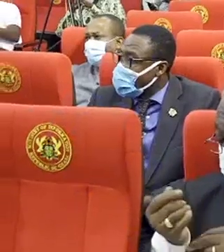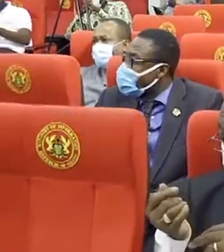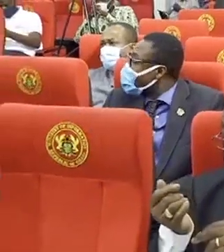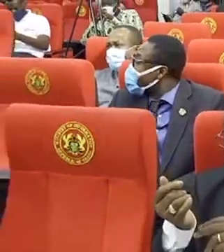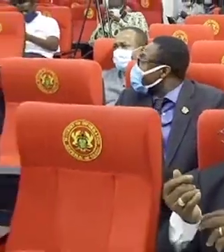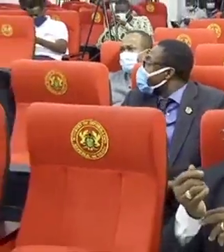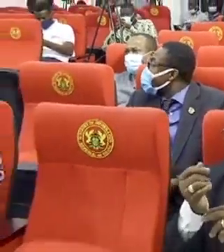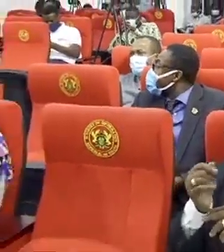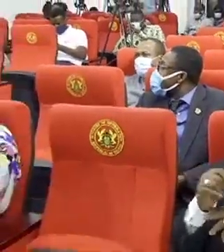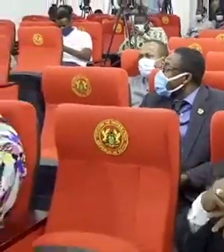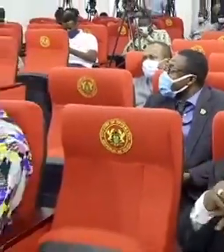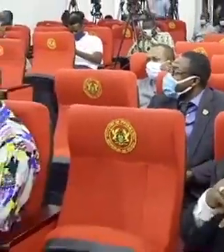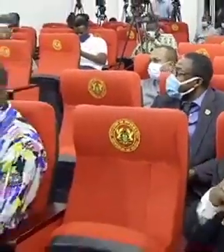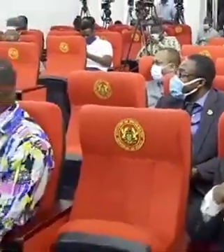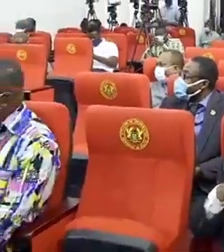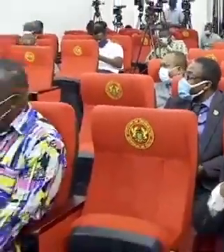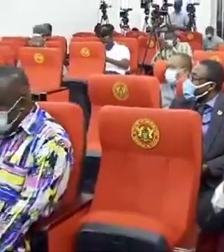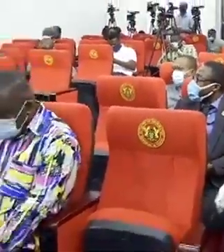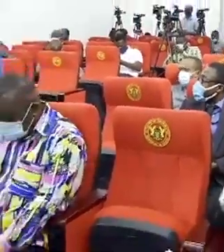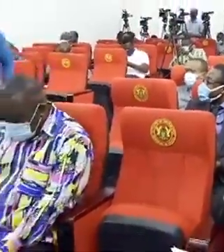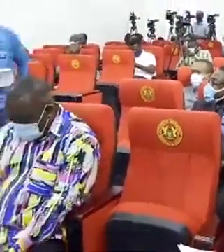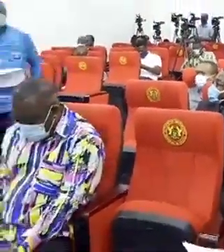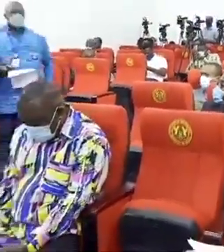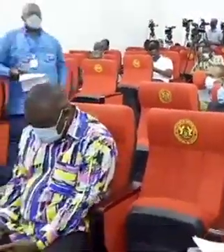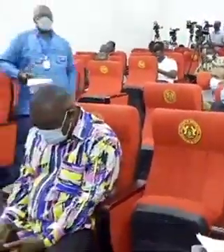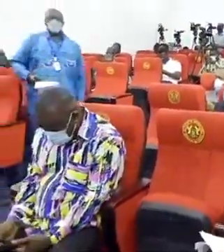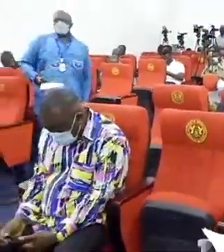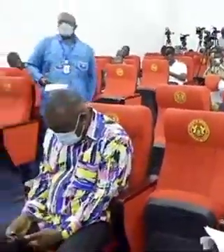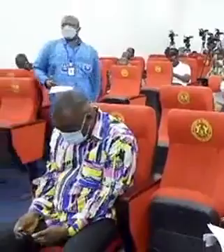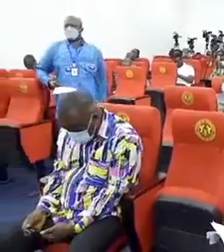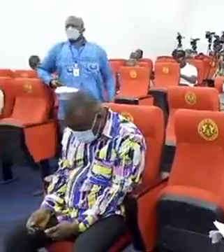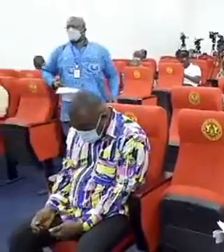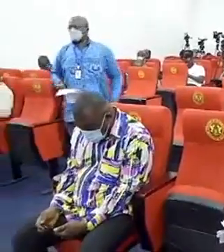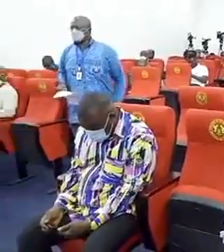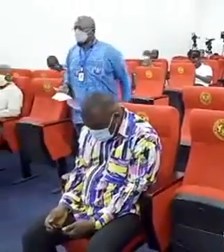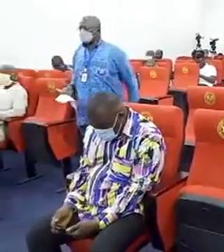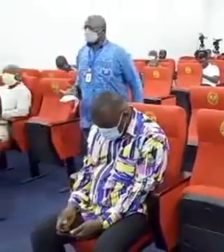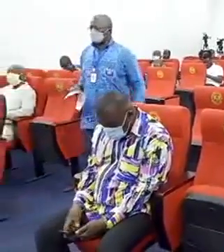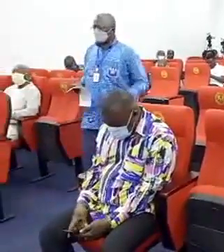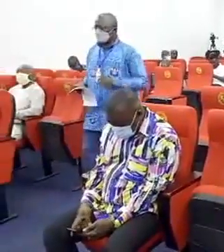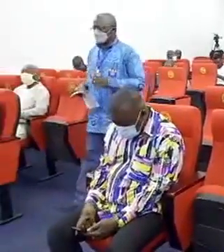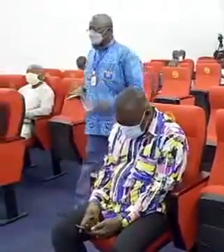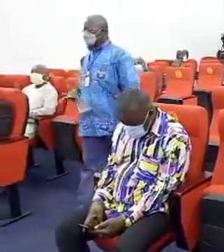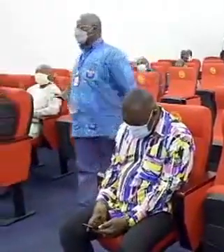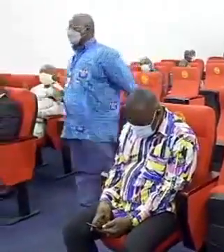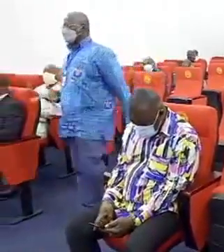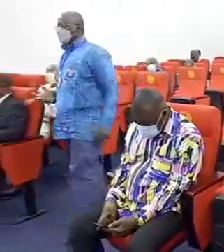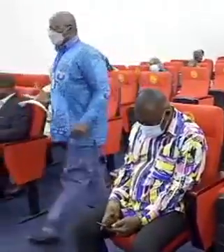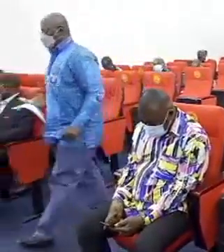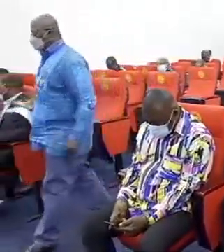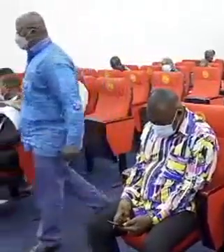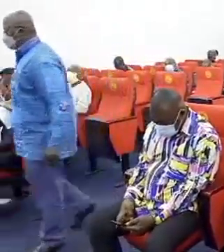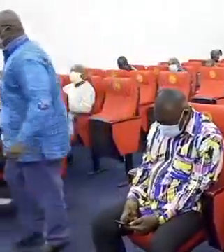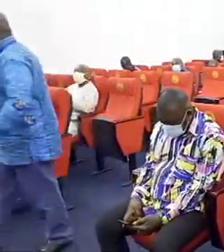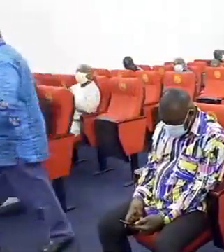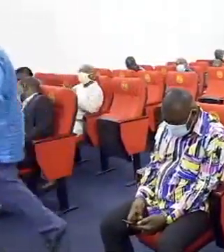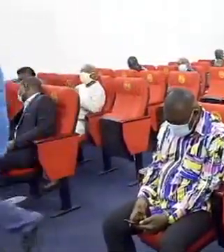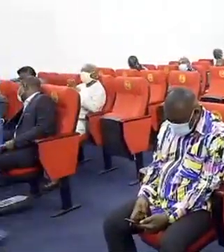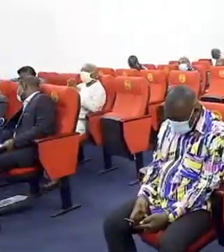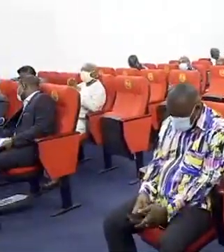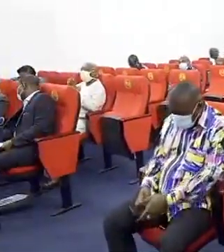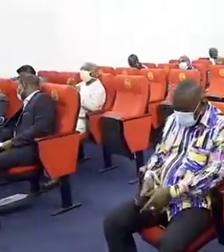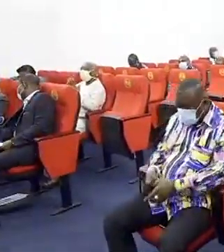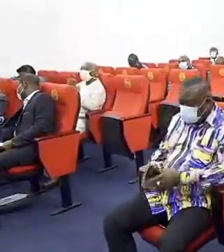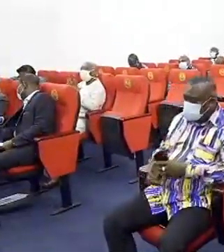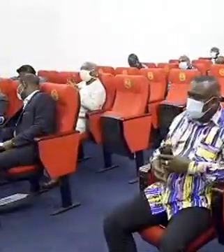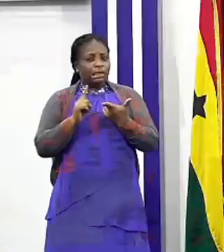So I'm going to invite Professor Ampofu to deal with the specific questions on testing. And I